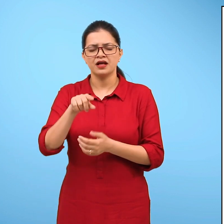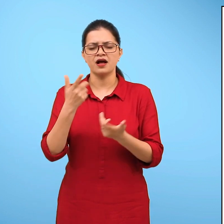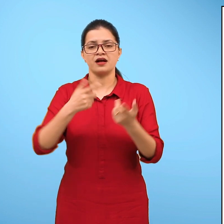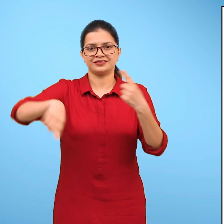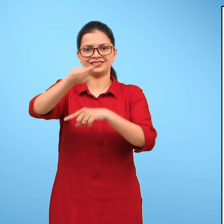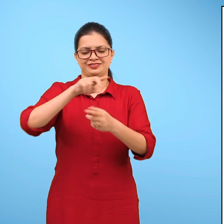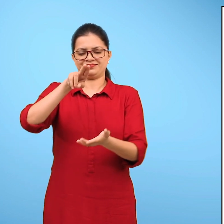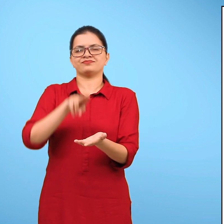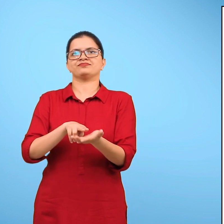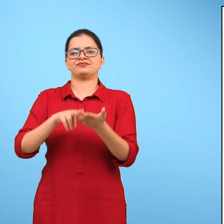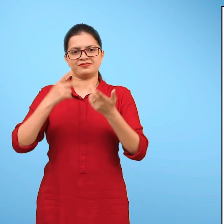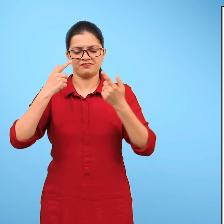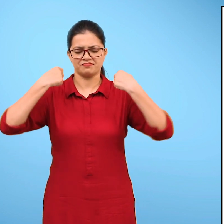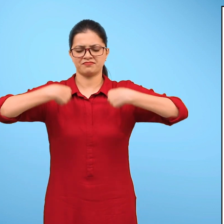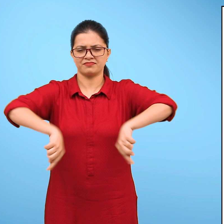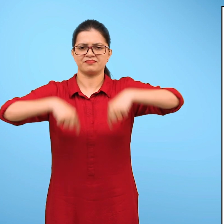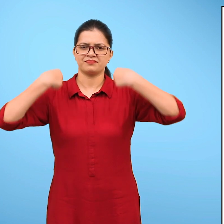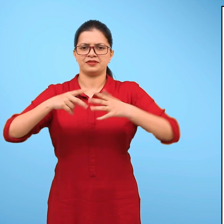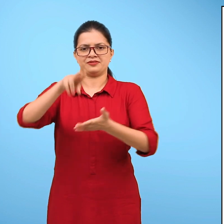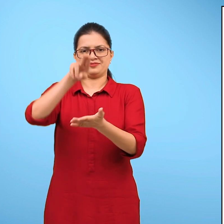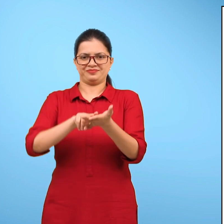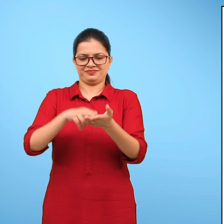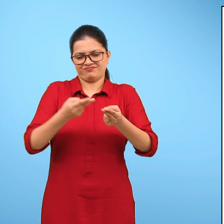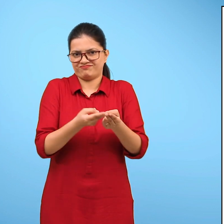Lie down and rotate your leg at the hip.